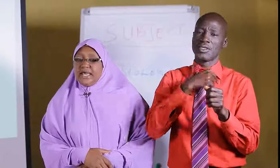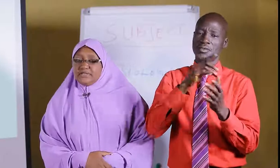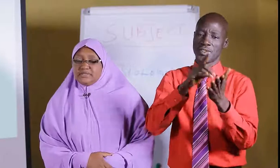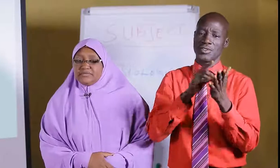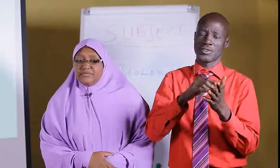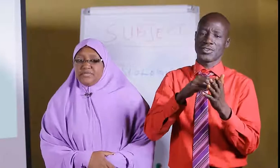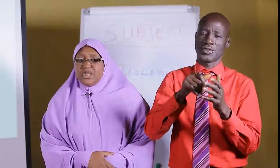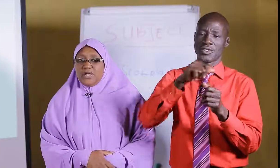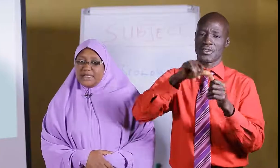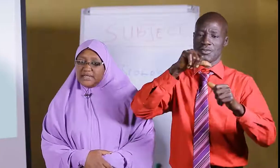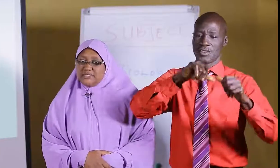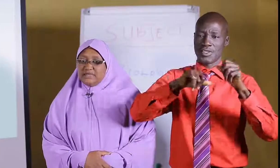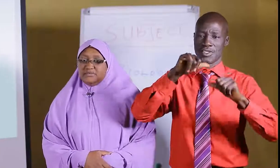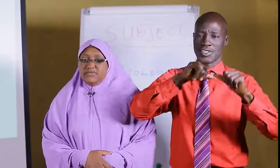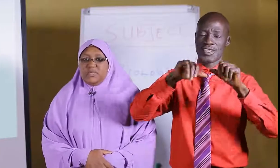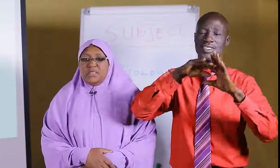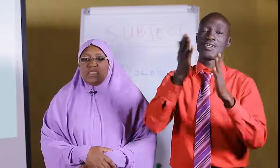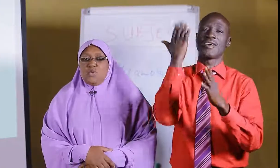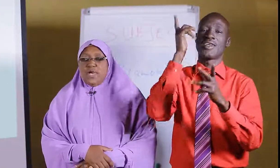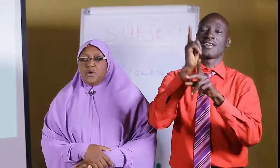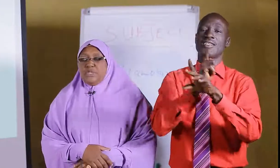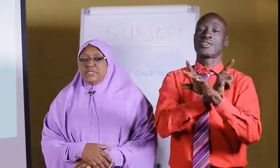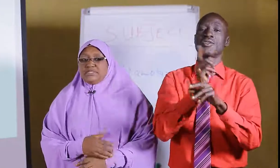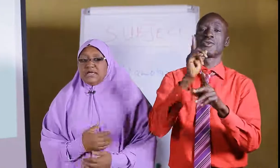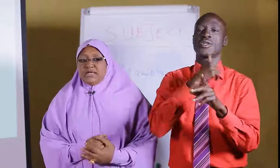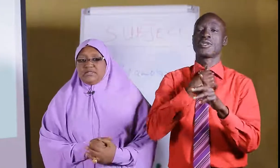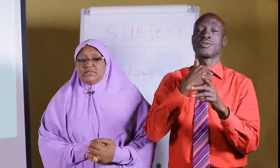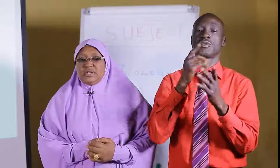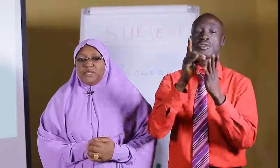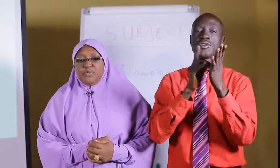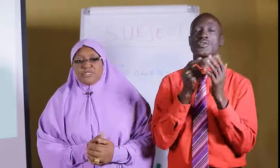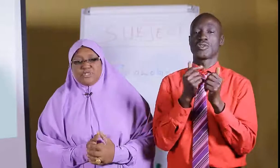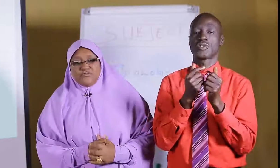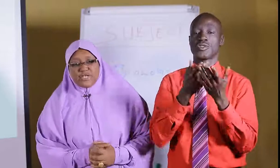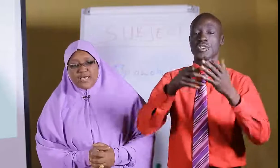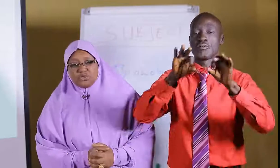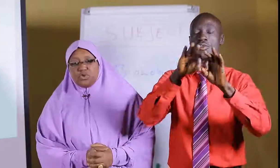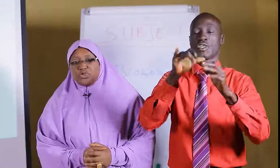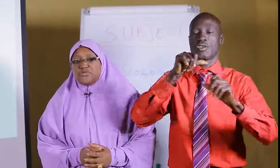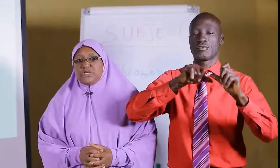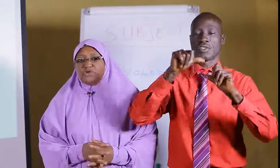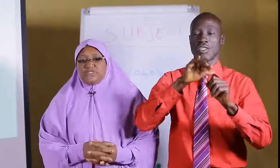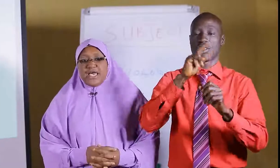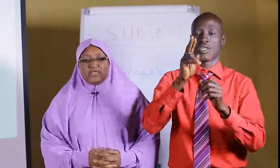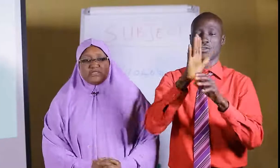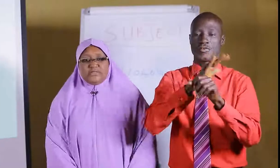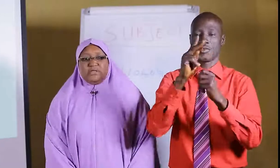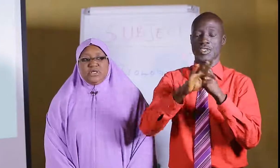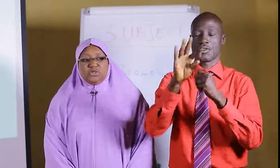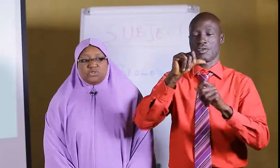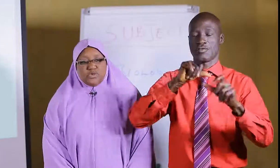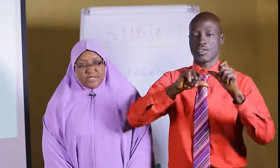about science in our last lesson, where we discussed importance of science or usefulness of